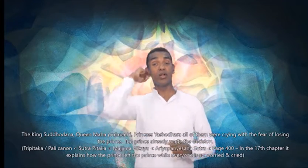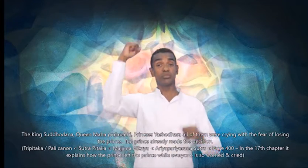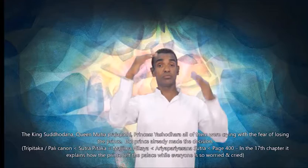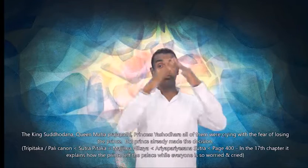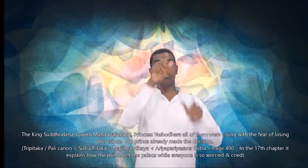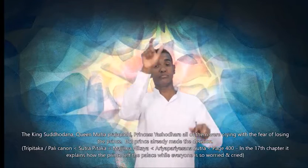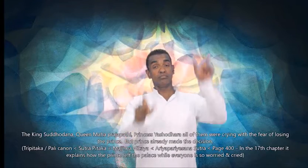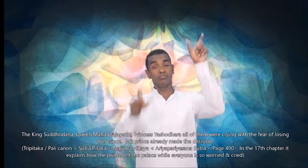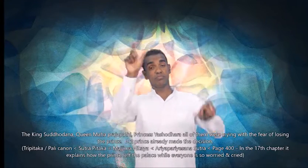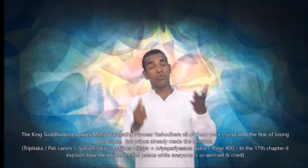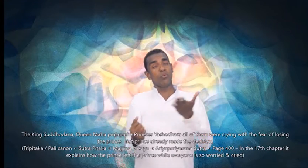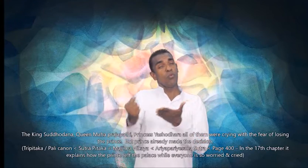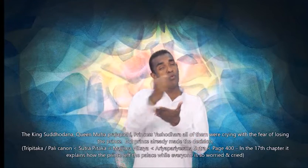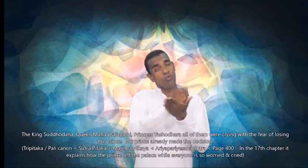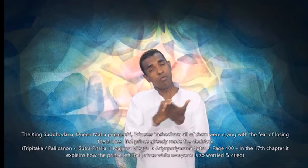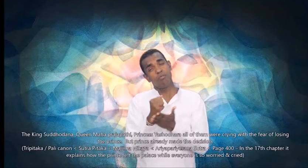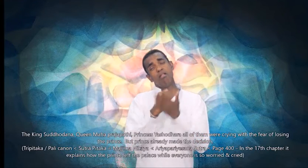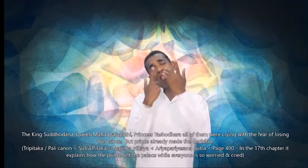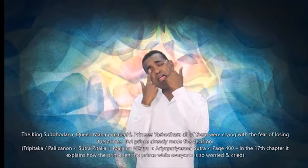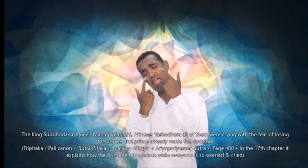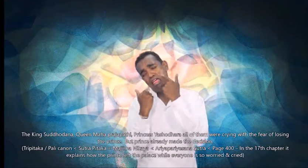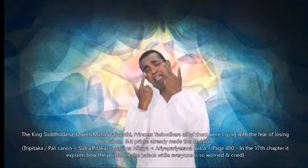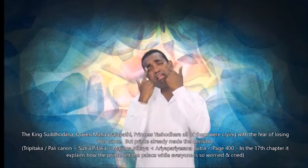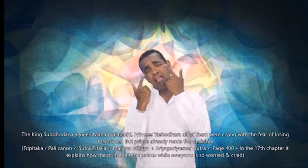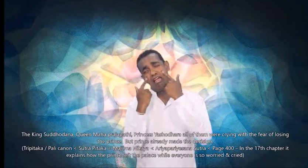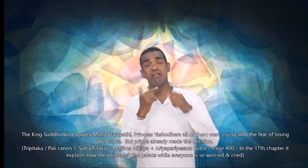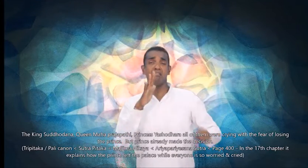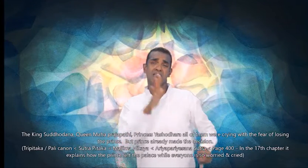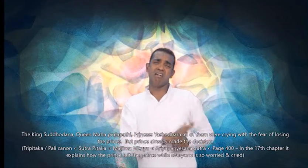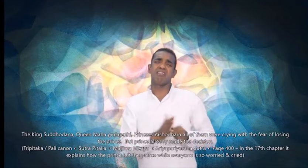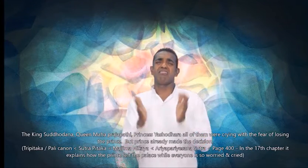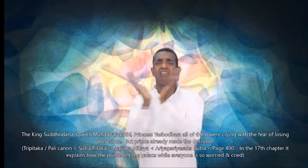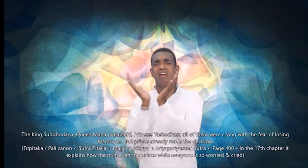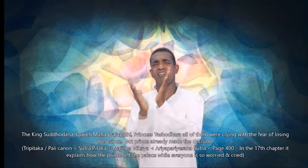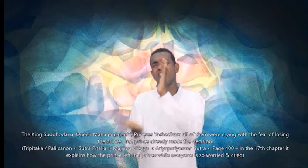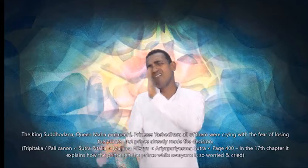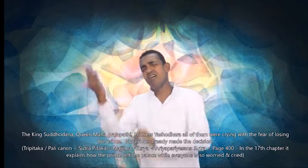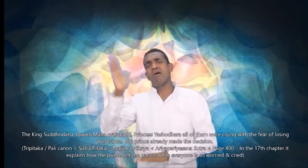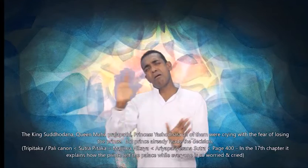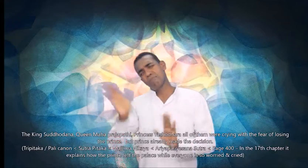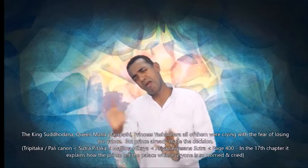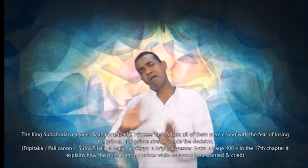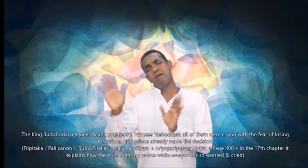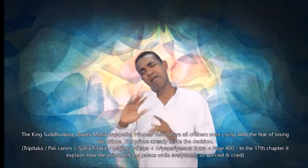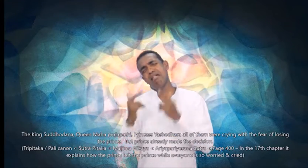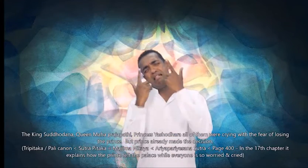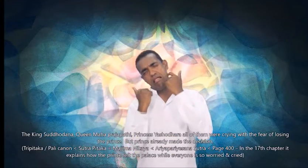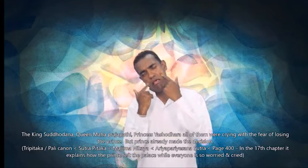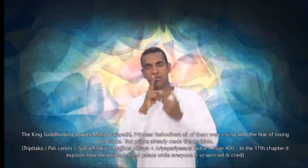In the Pali Canon, the Sutra Pitaka, Majjhima Nikaya, the Arya Parishana Sutra, page